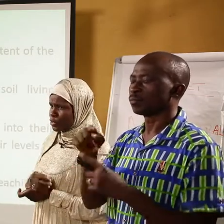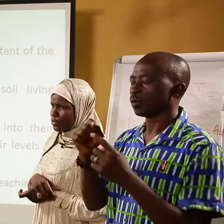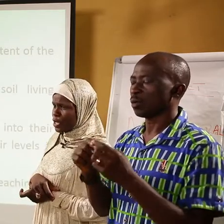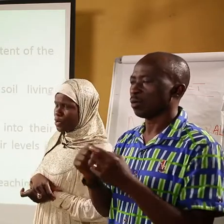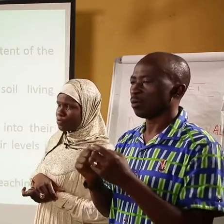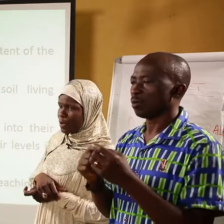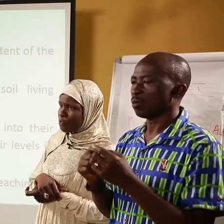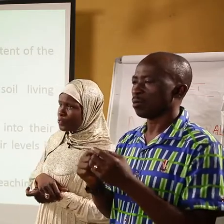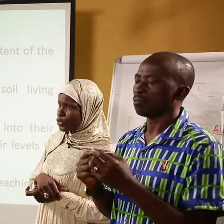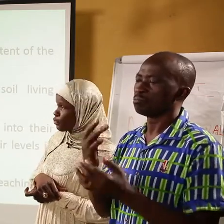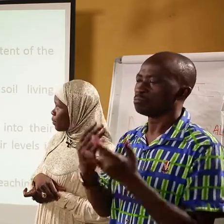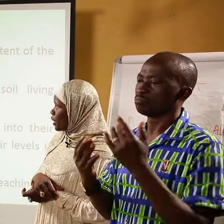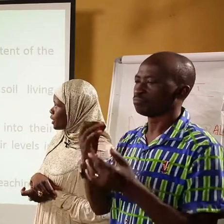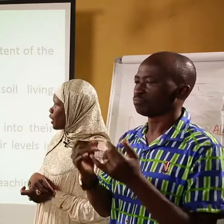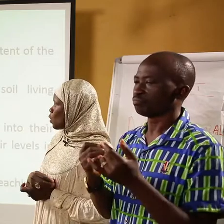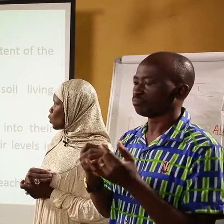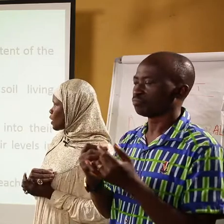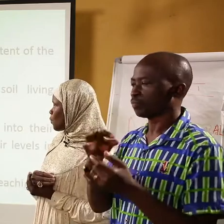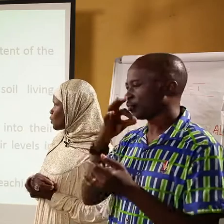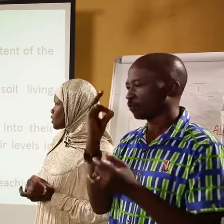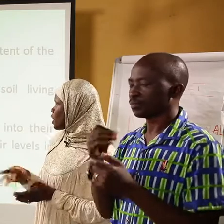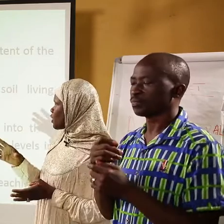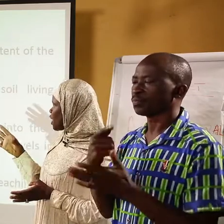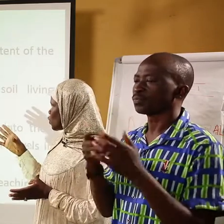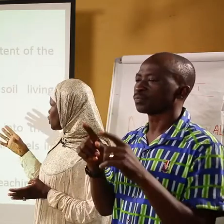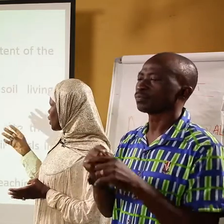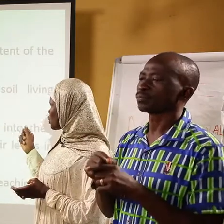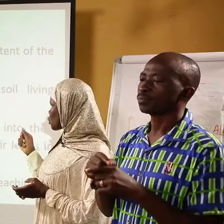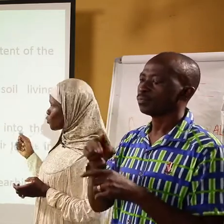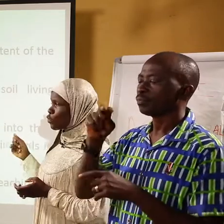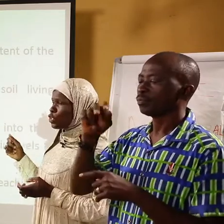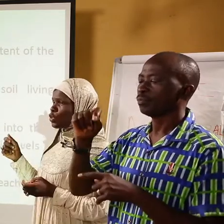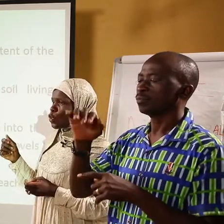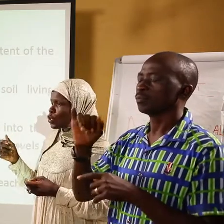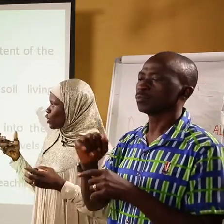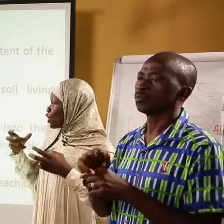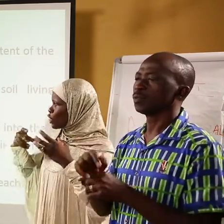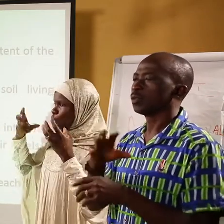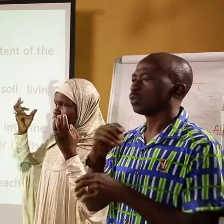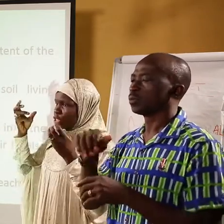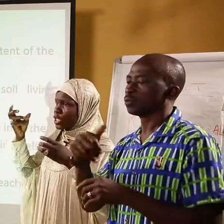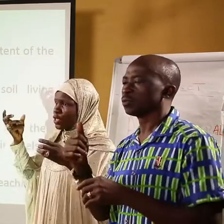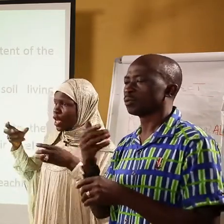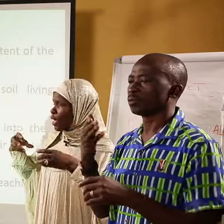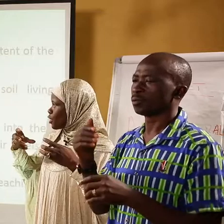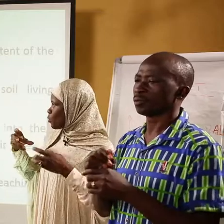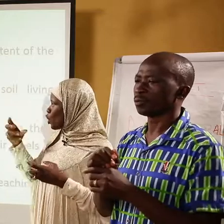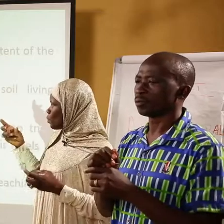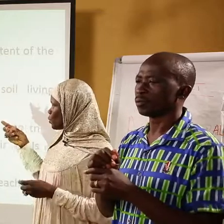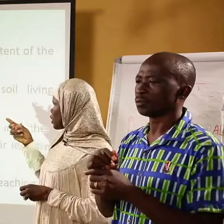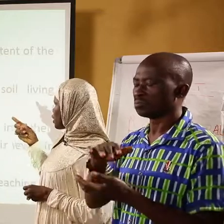burn the your farmland, what happens? Nitrogen and sulfur, they what? They expose, they